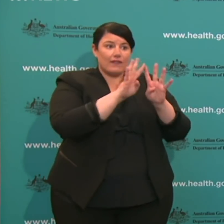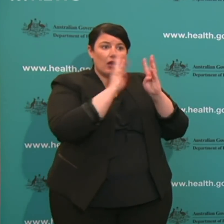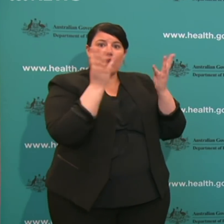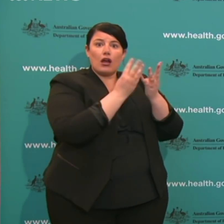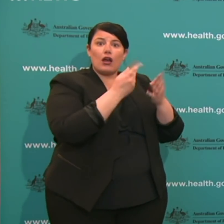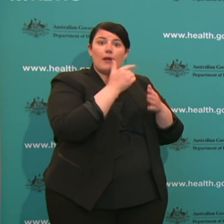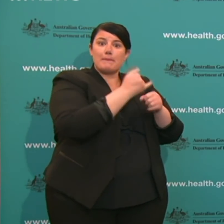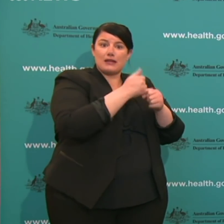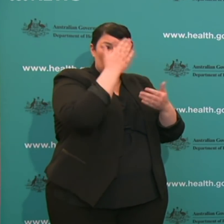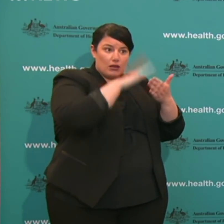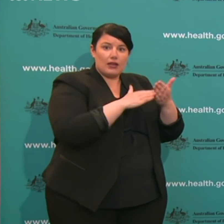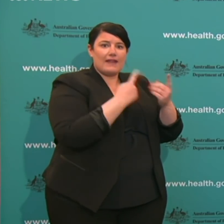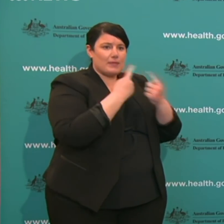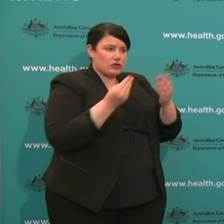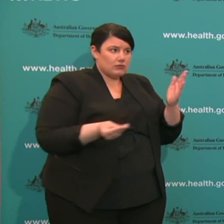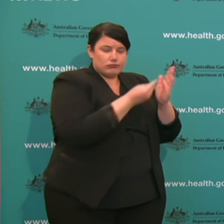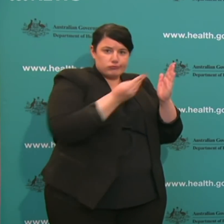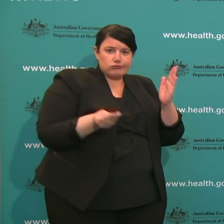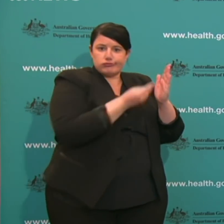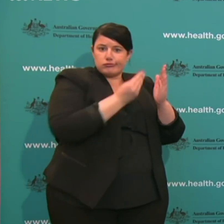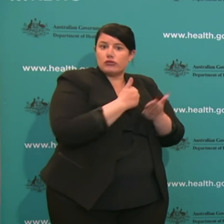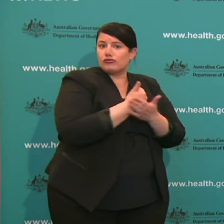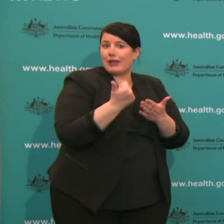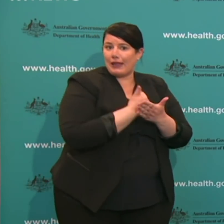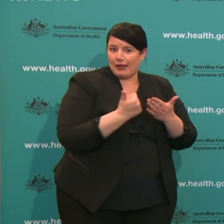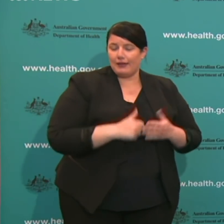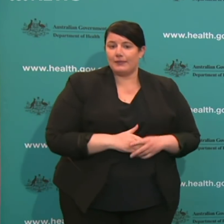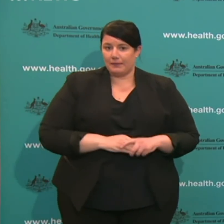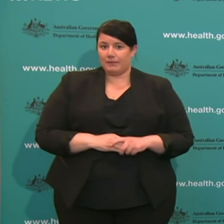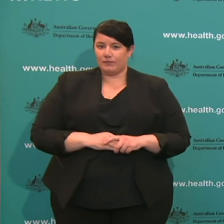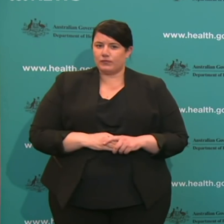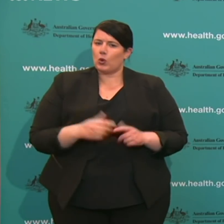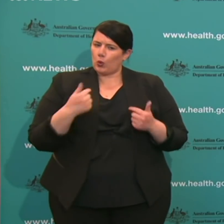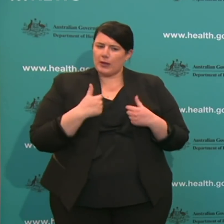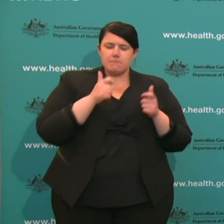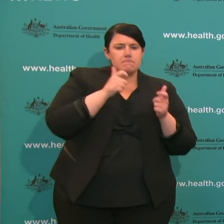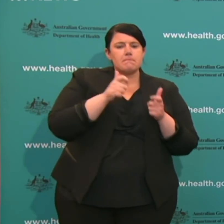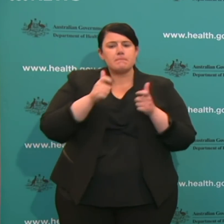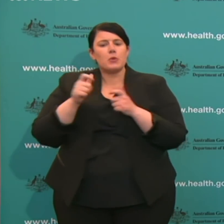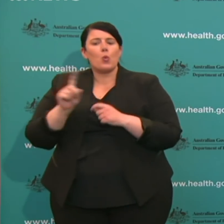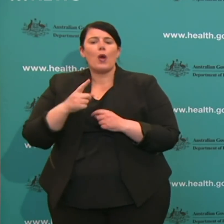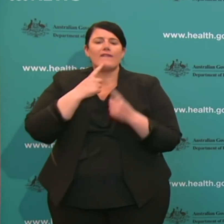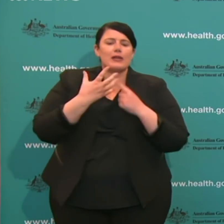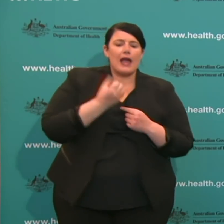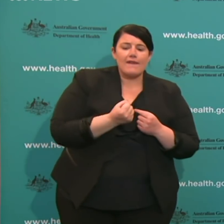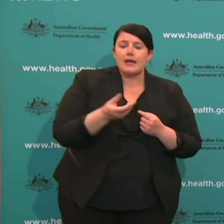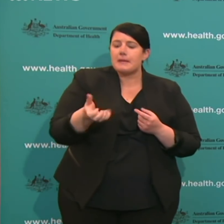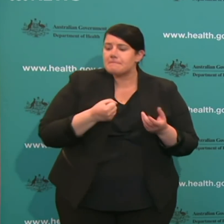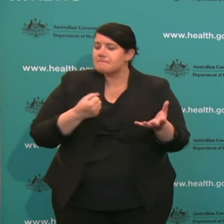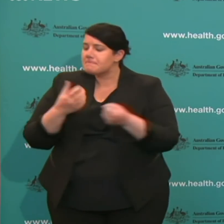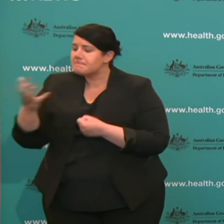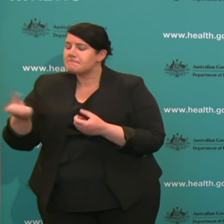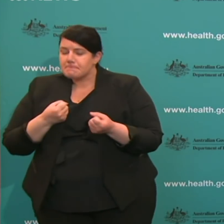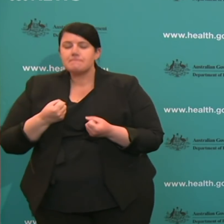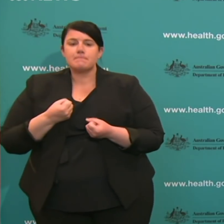Committee, the AHPPC. So whilst we keep a watching brief on this letter that's been sent, this